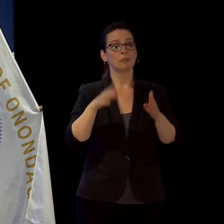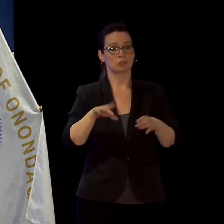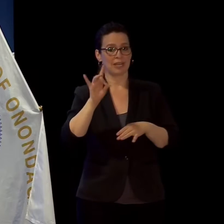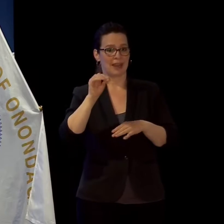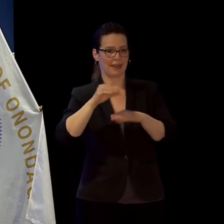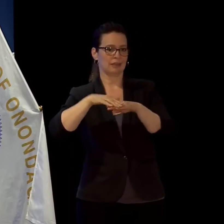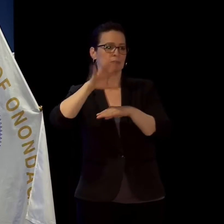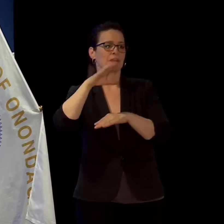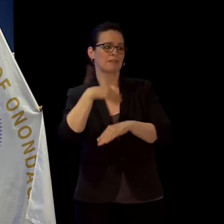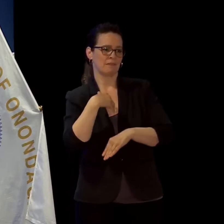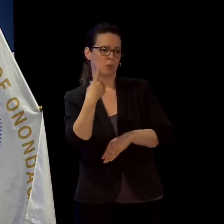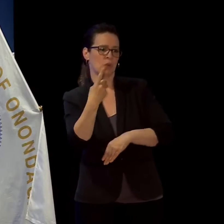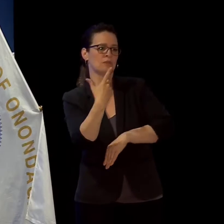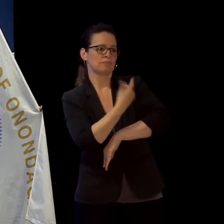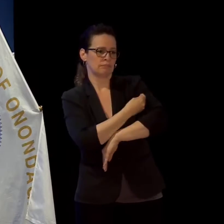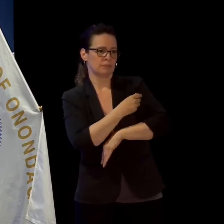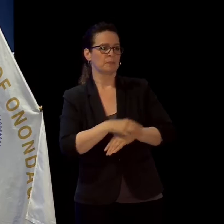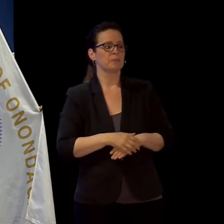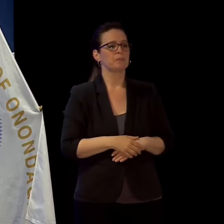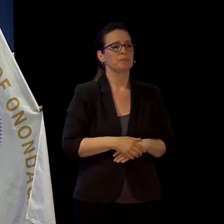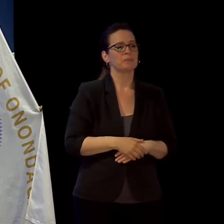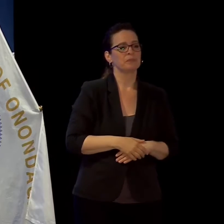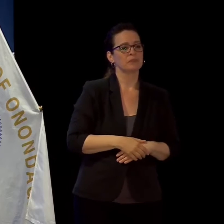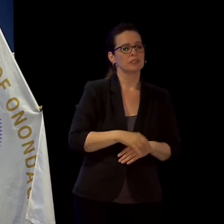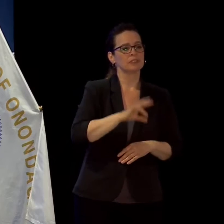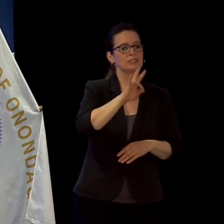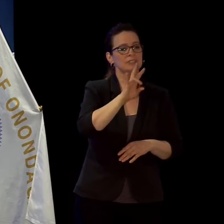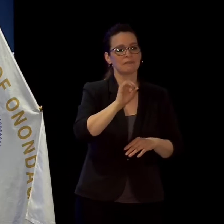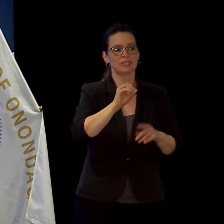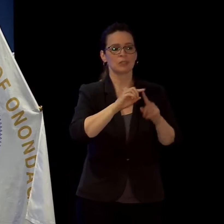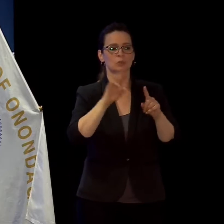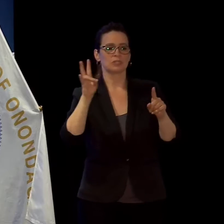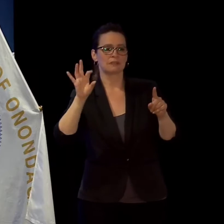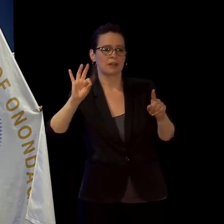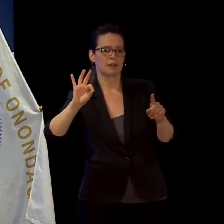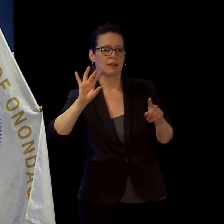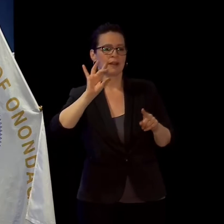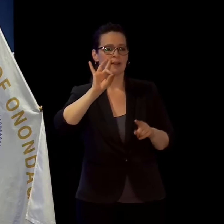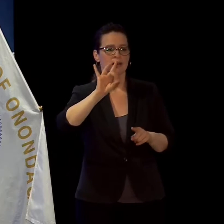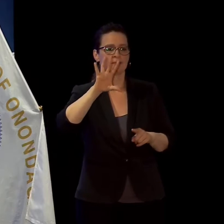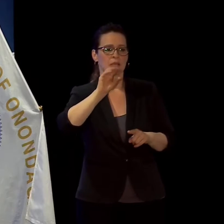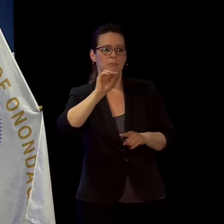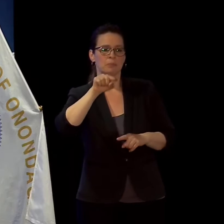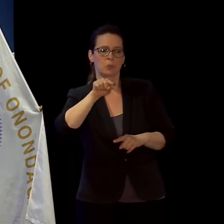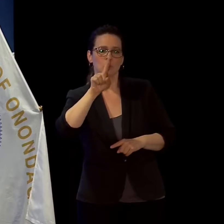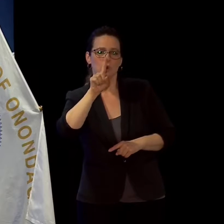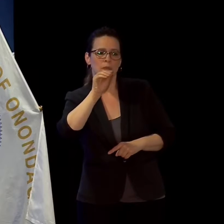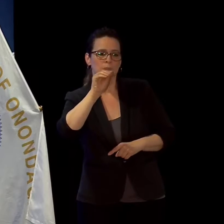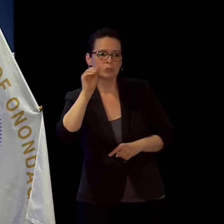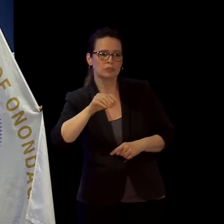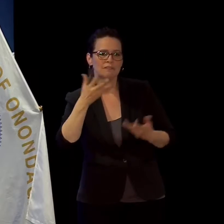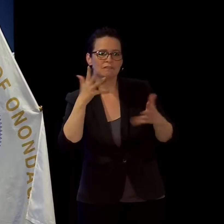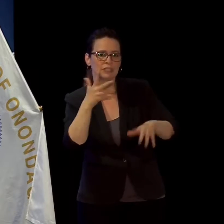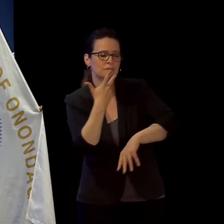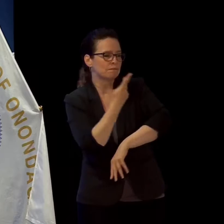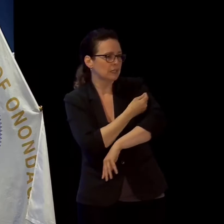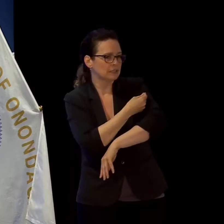70 to 79, very good numbers, 85.1% of the eligible population have received the first dose,